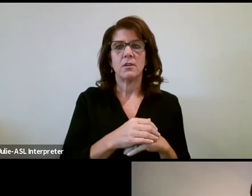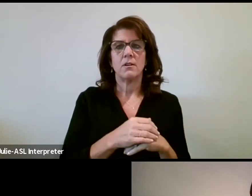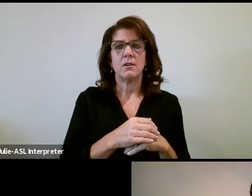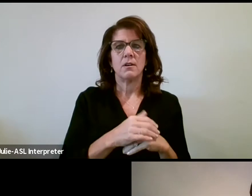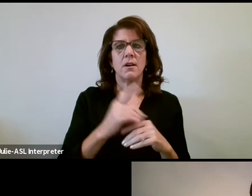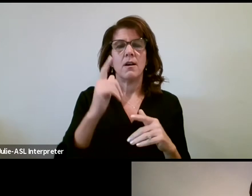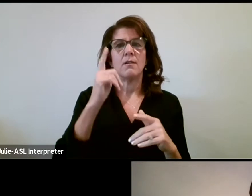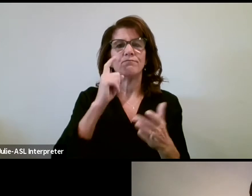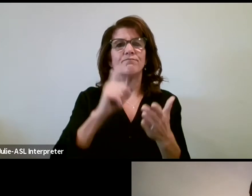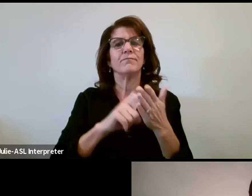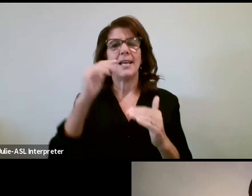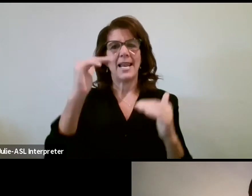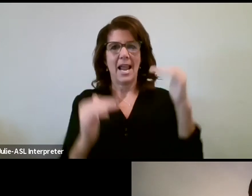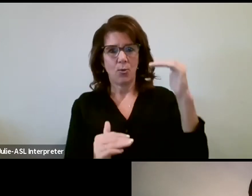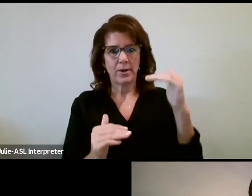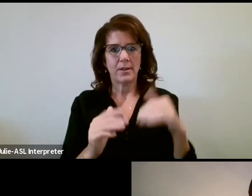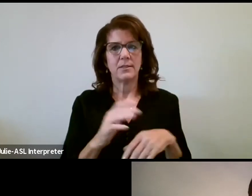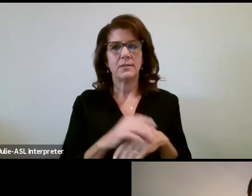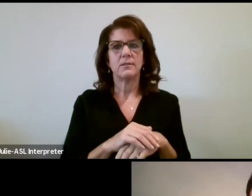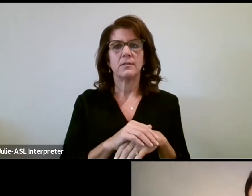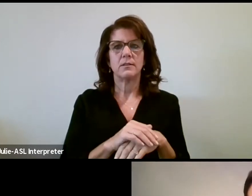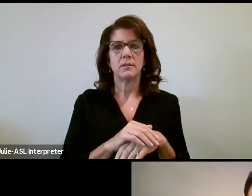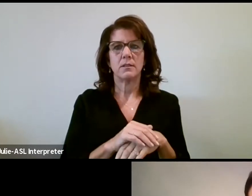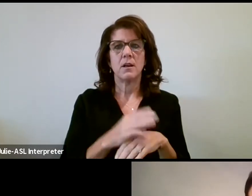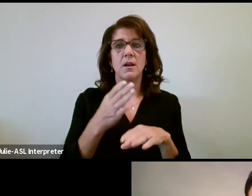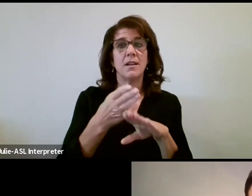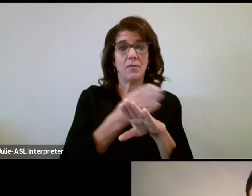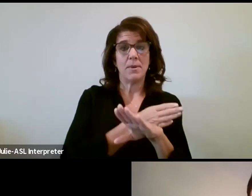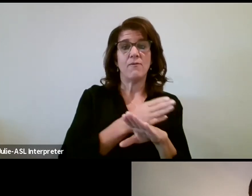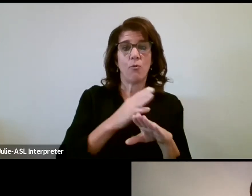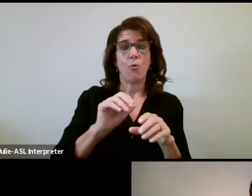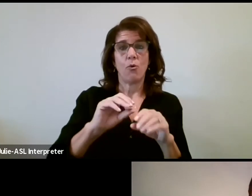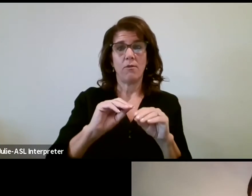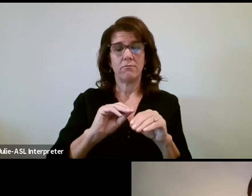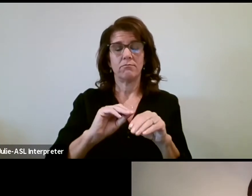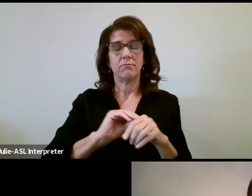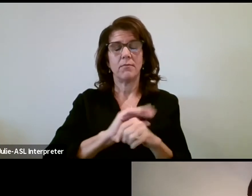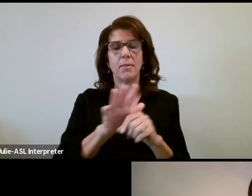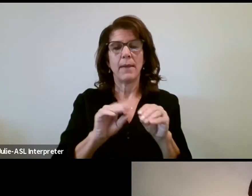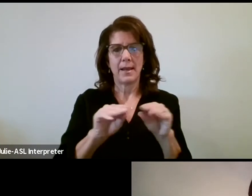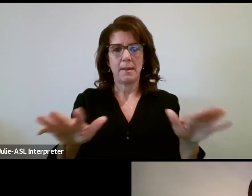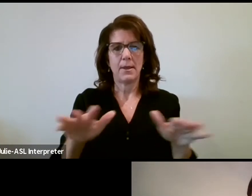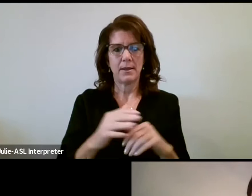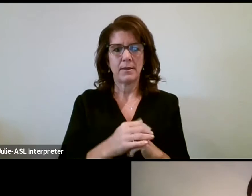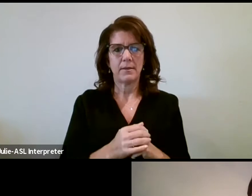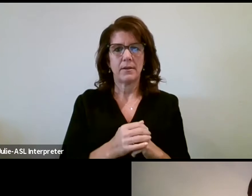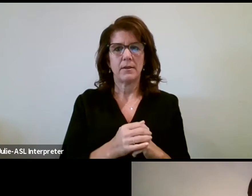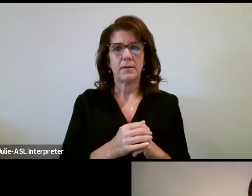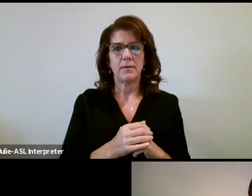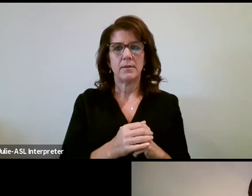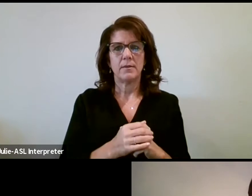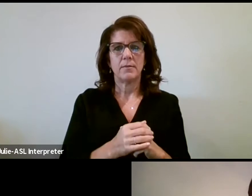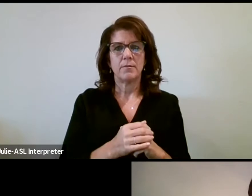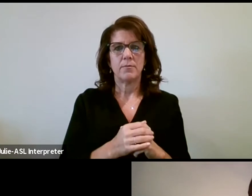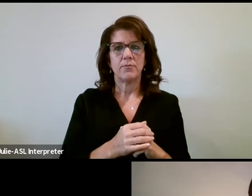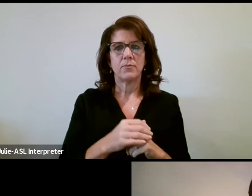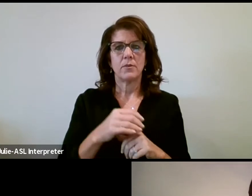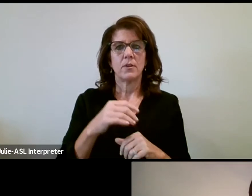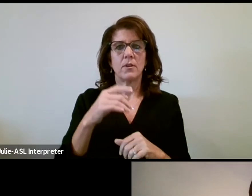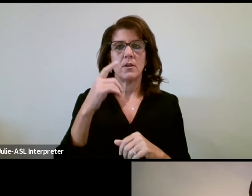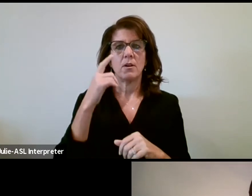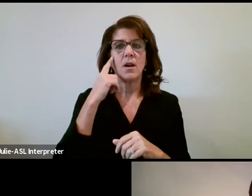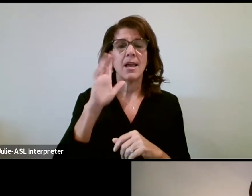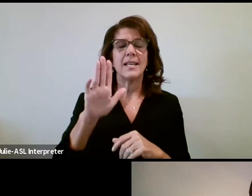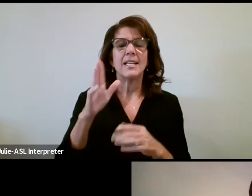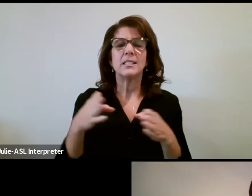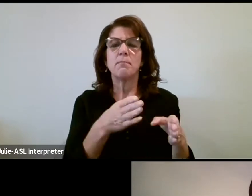inequities prevalent before the pandemic. In his roadmap for digital